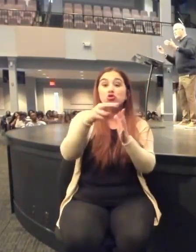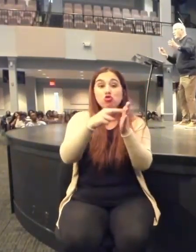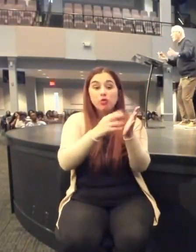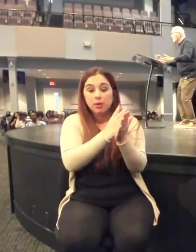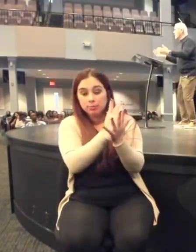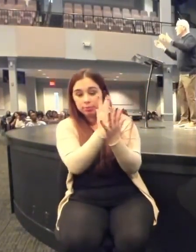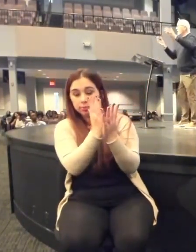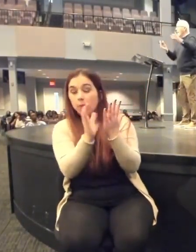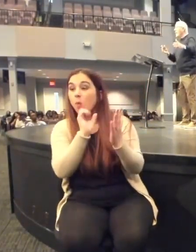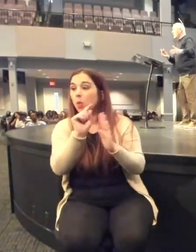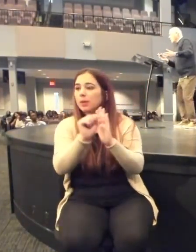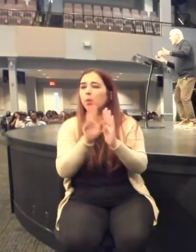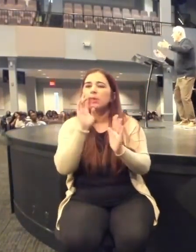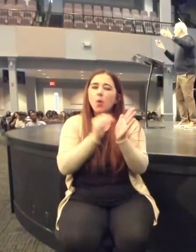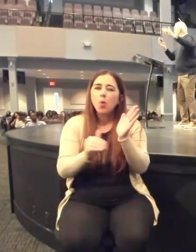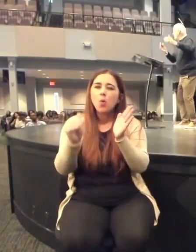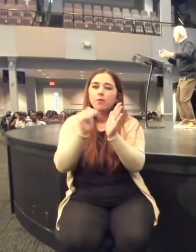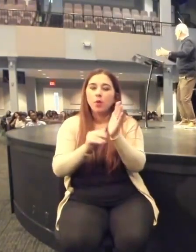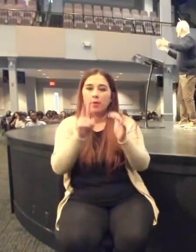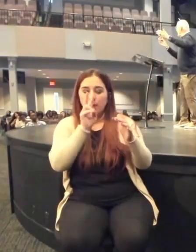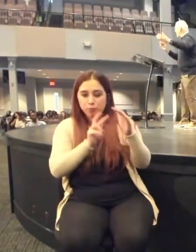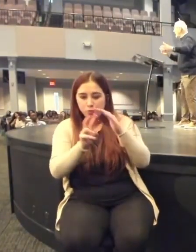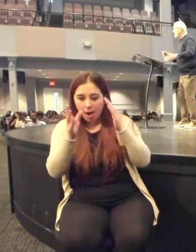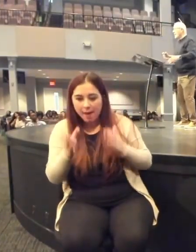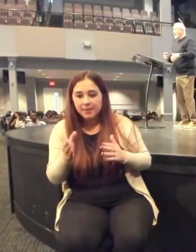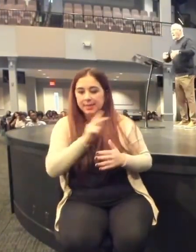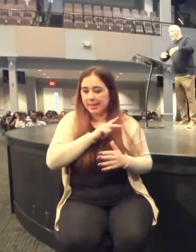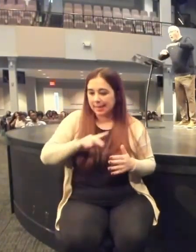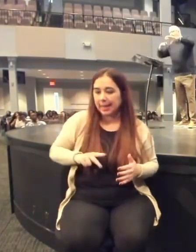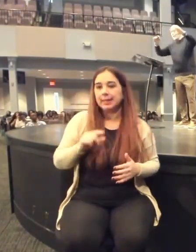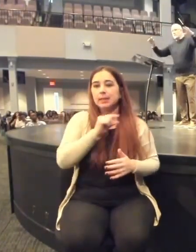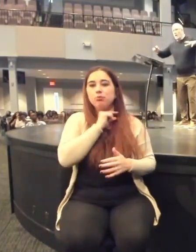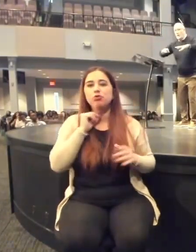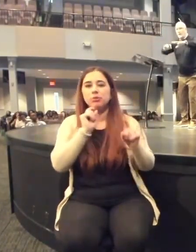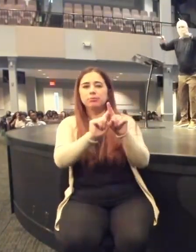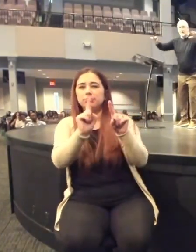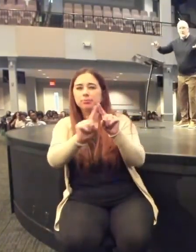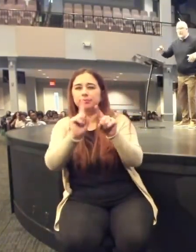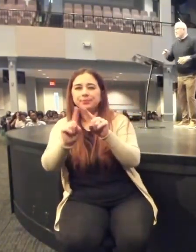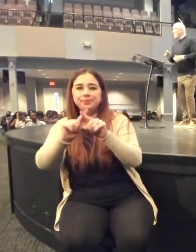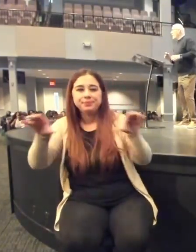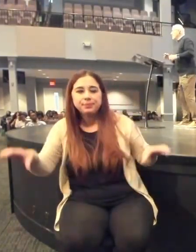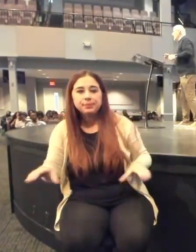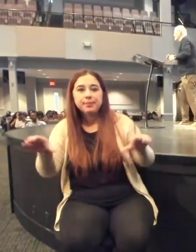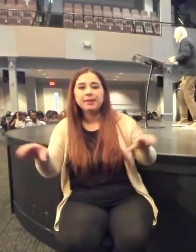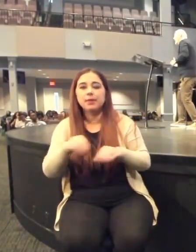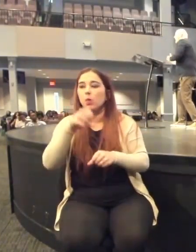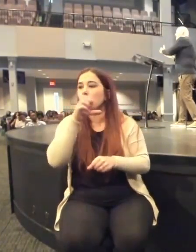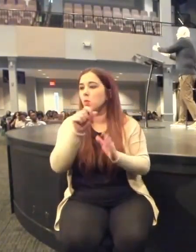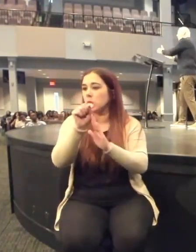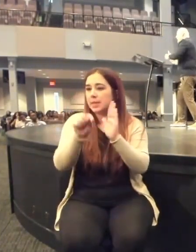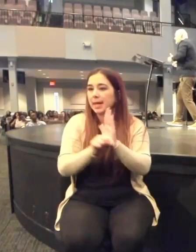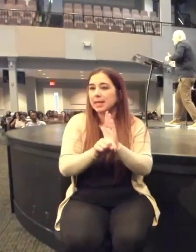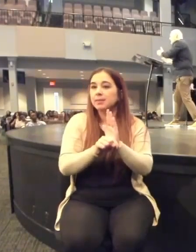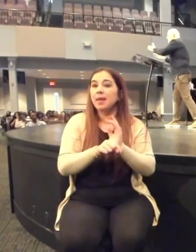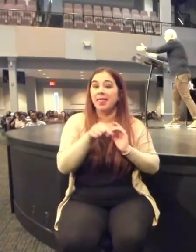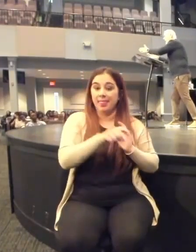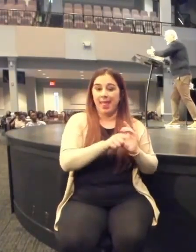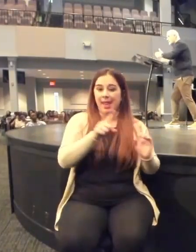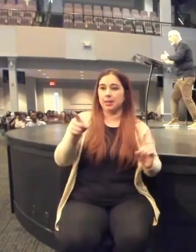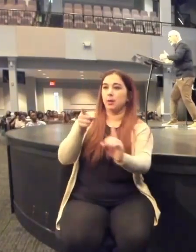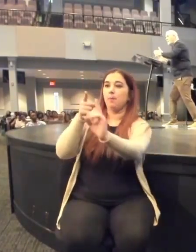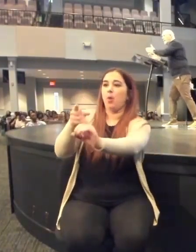Testament, you'll see over and over again the prophets and the priests and the kings and all the activities of the Old Testament are pointing toward